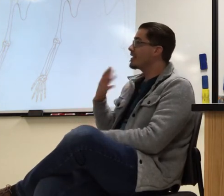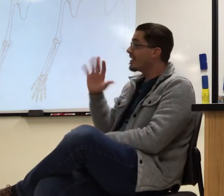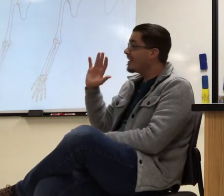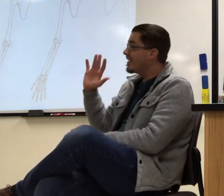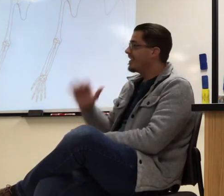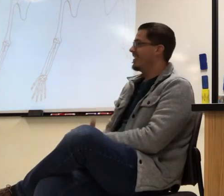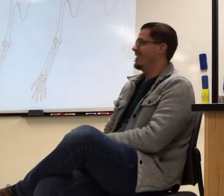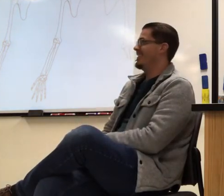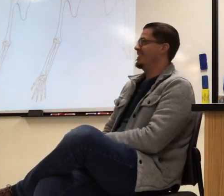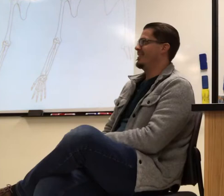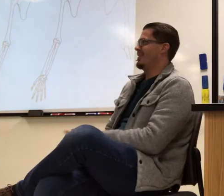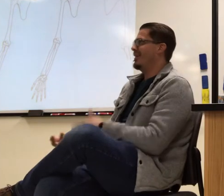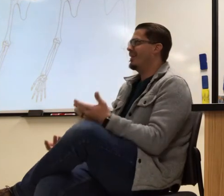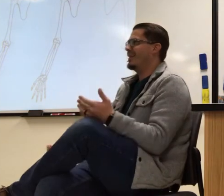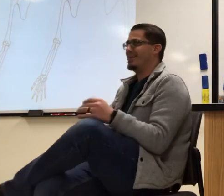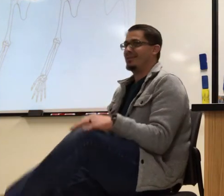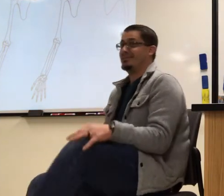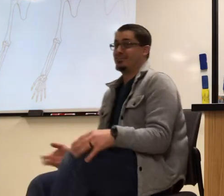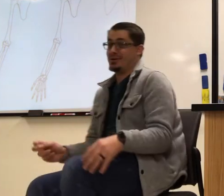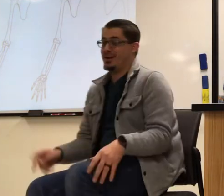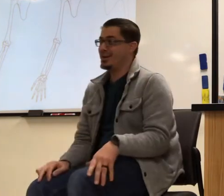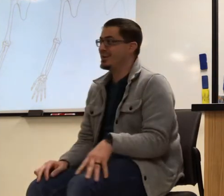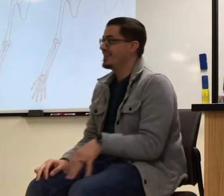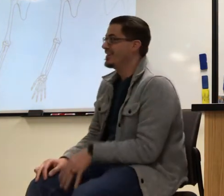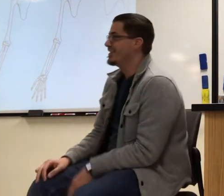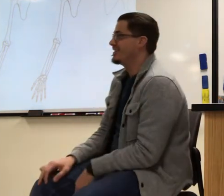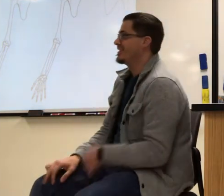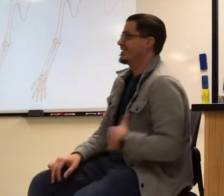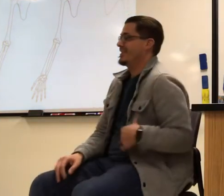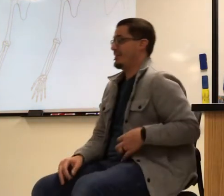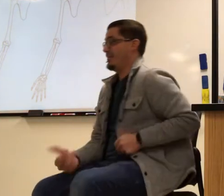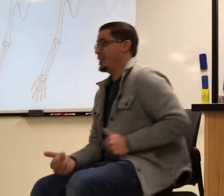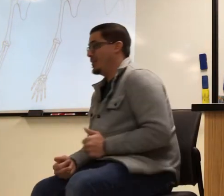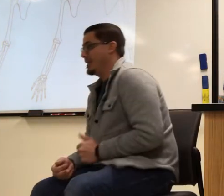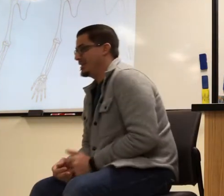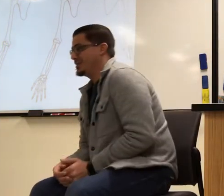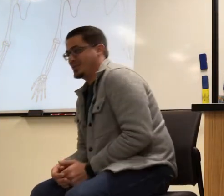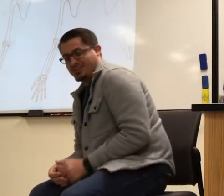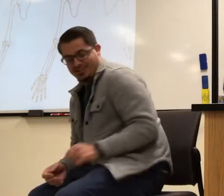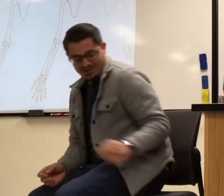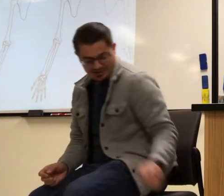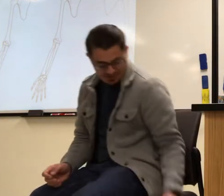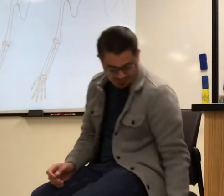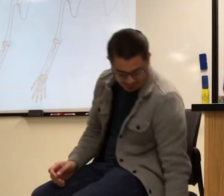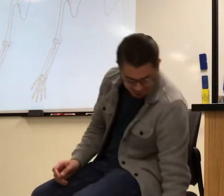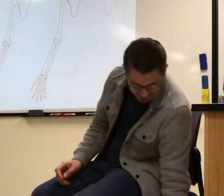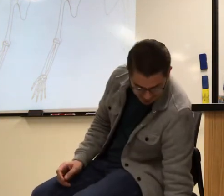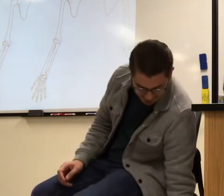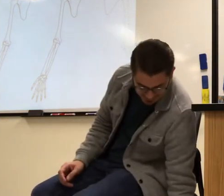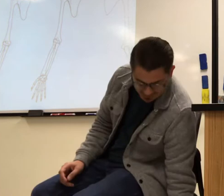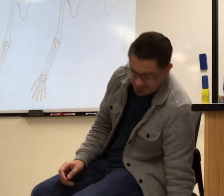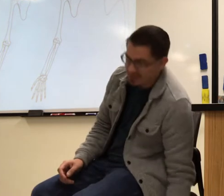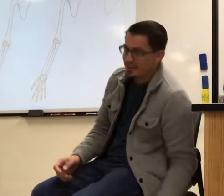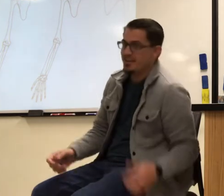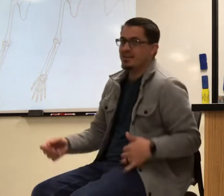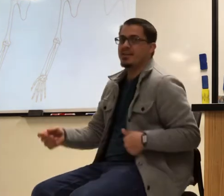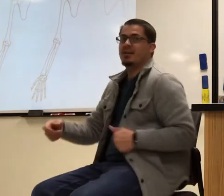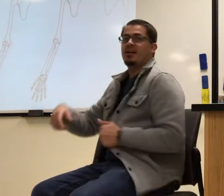there's copies over there in the back by the torso. And I thought, as I teach